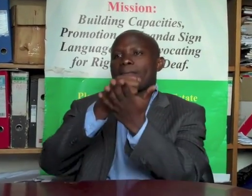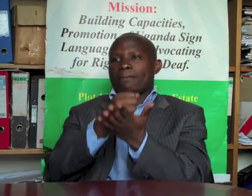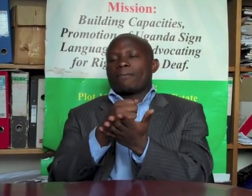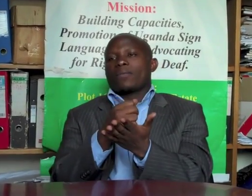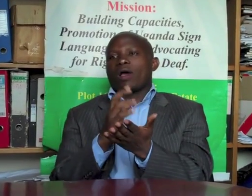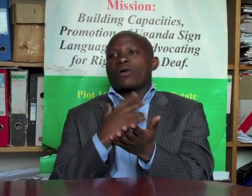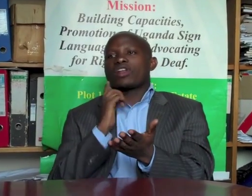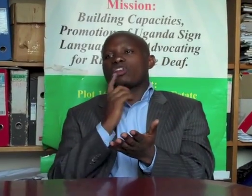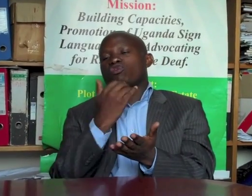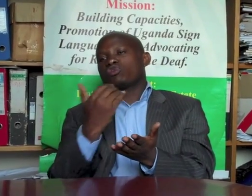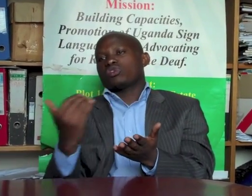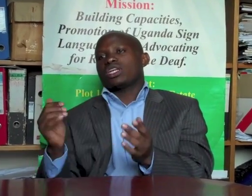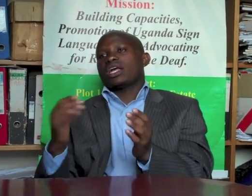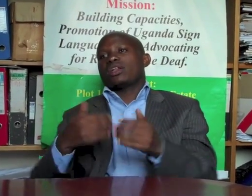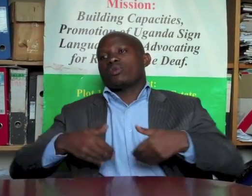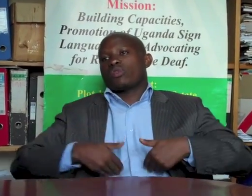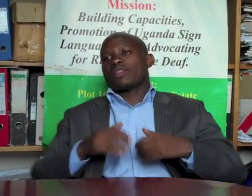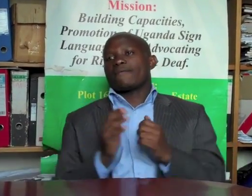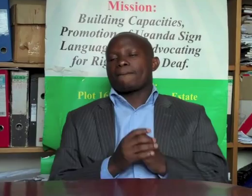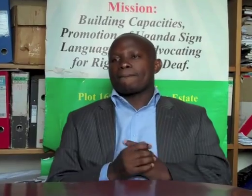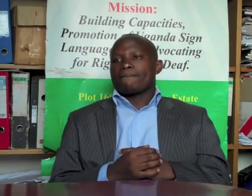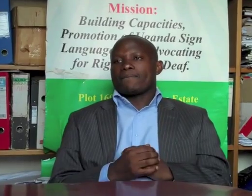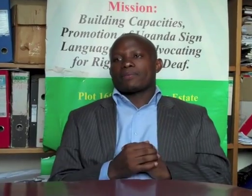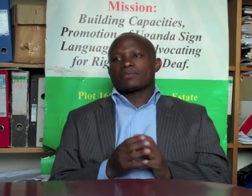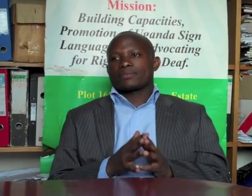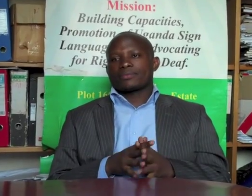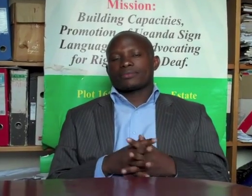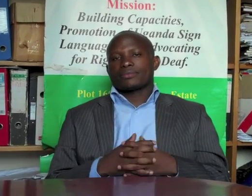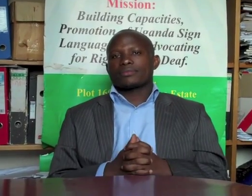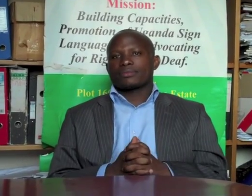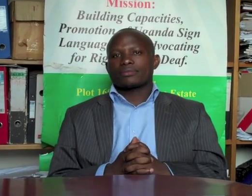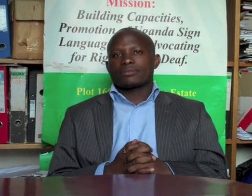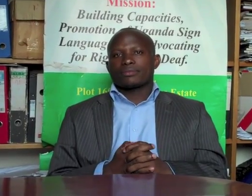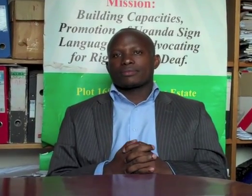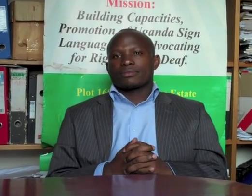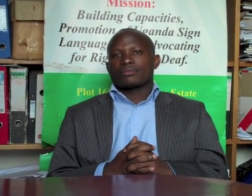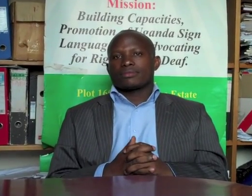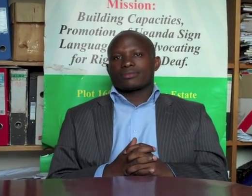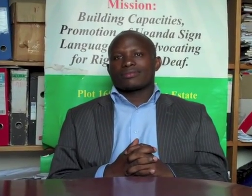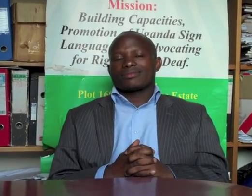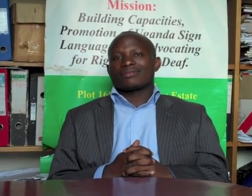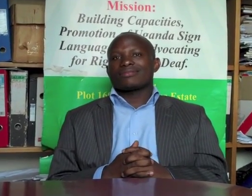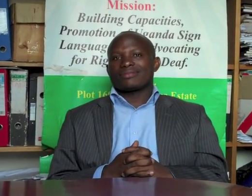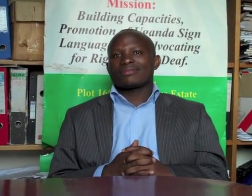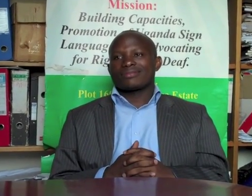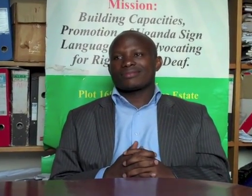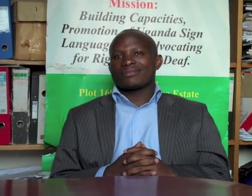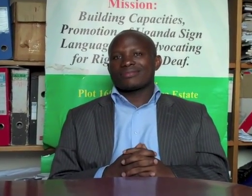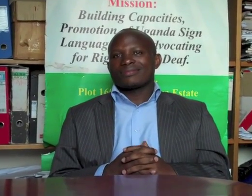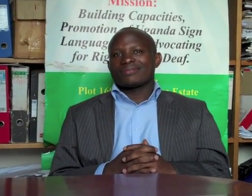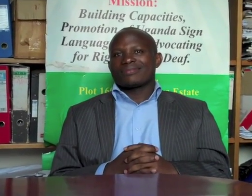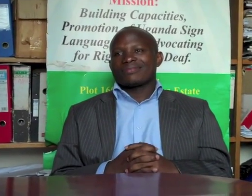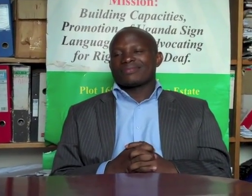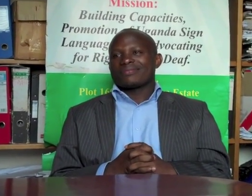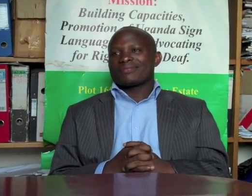interested and are ready to help deaf children and youth. Okay. Thank you very much.